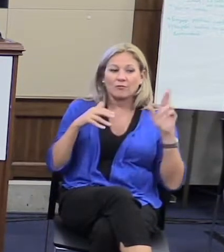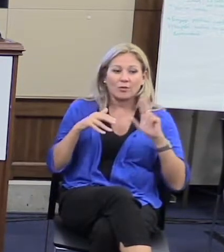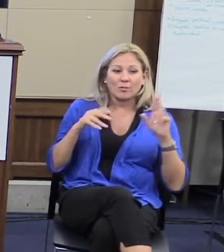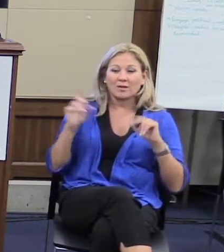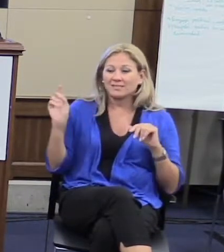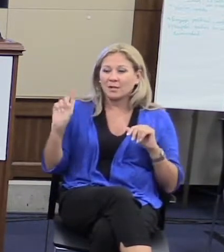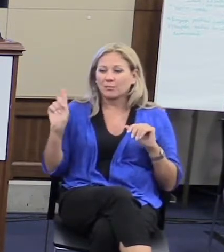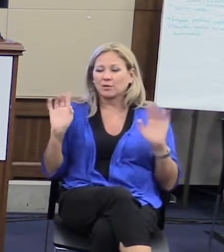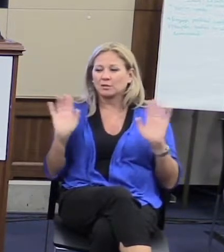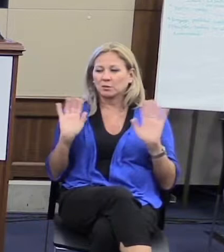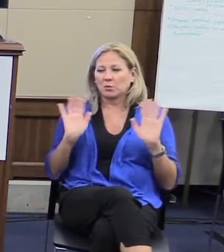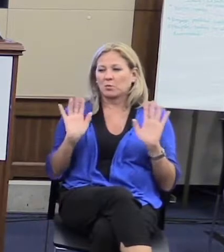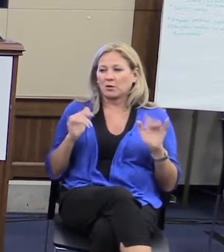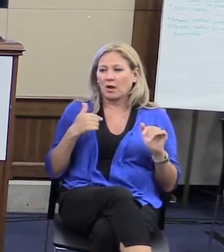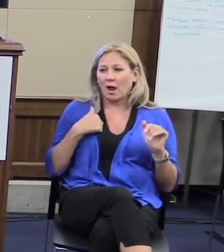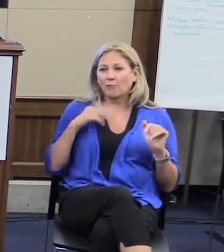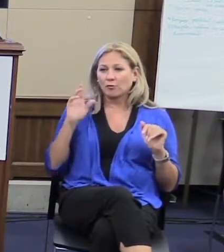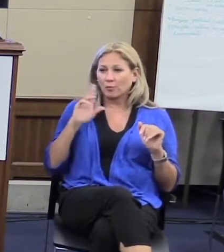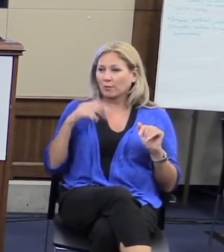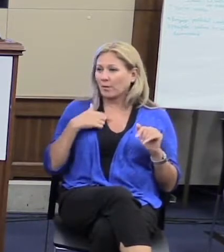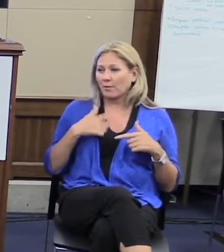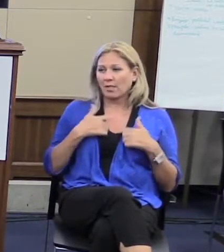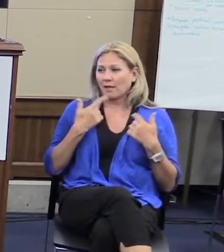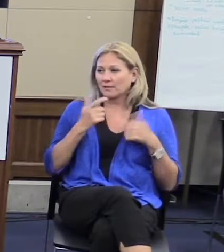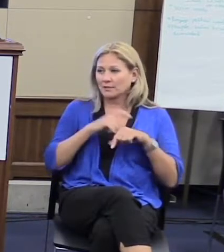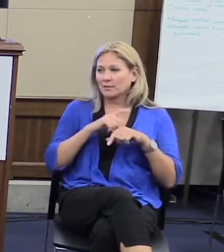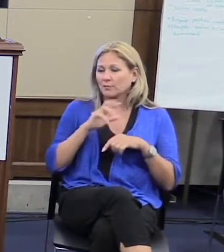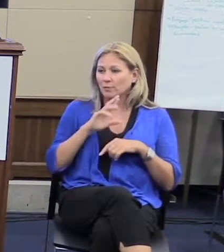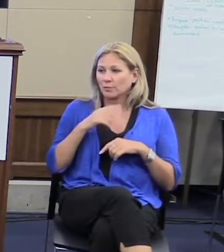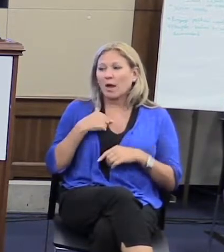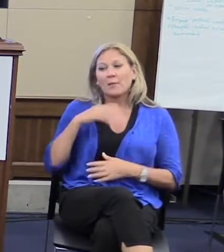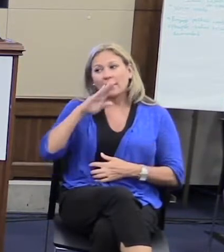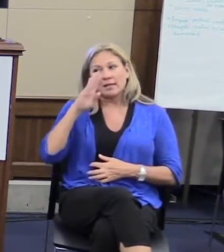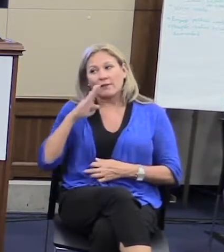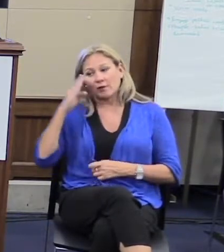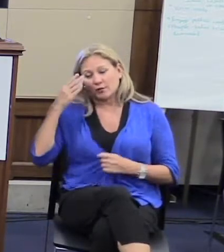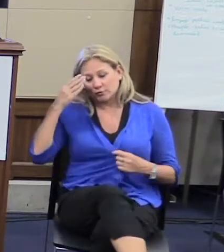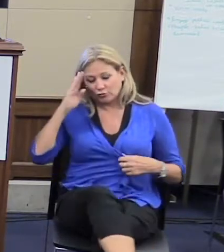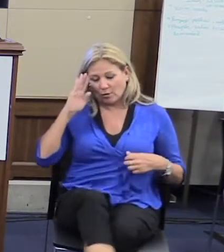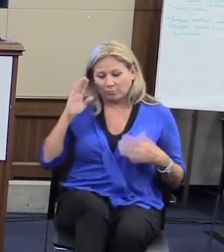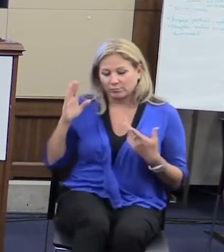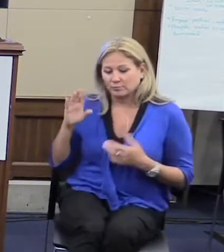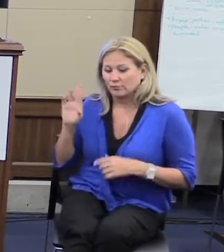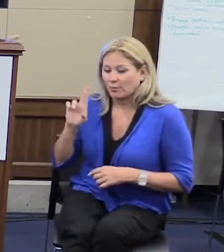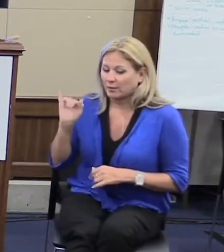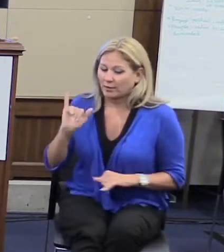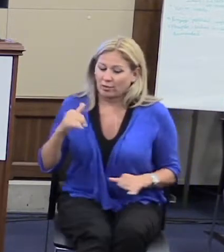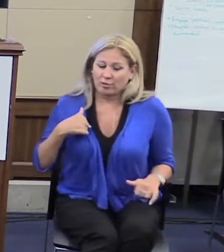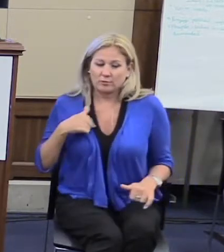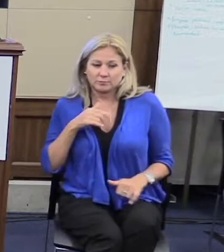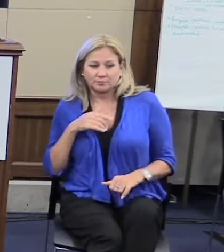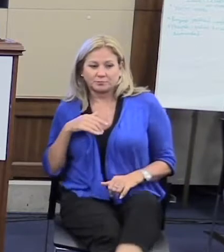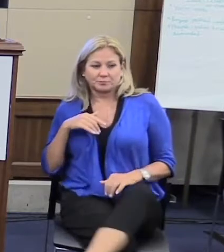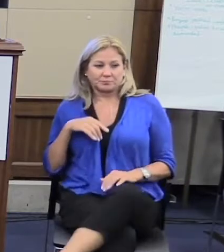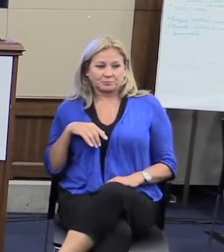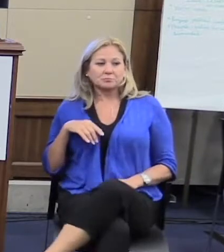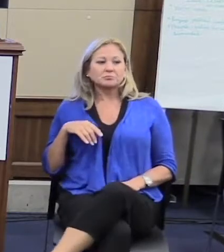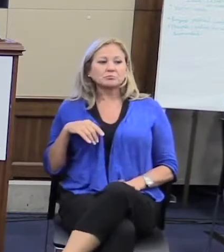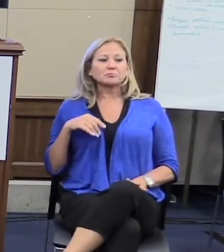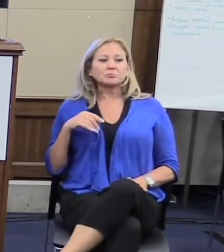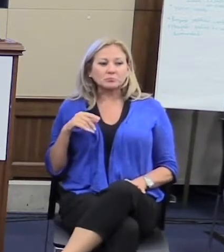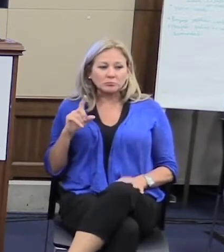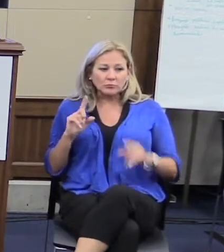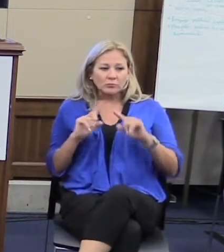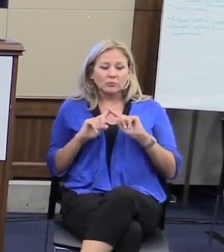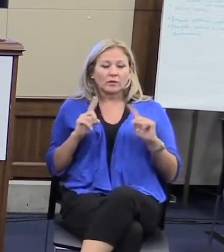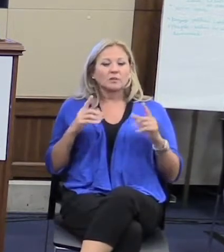thing. I'm a Republican, lifetime Republican. I'm also a never Trump Republican, but yeah, thanks.